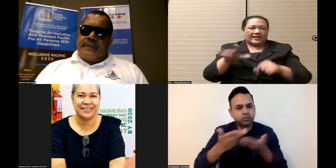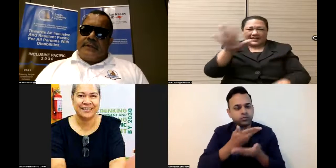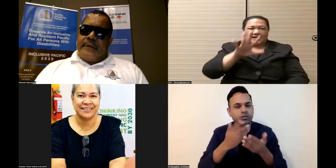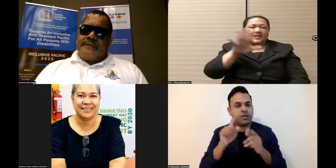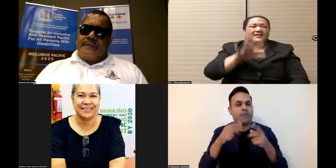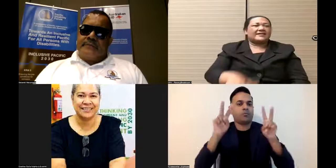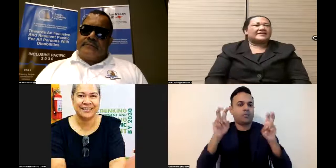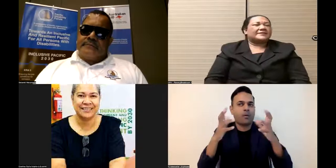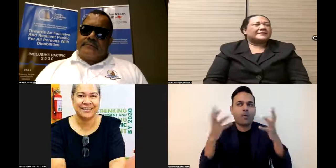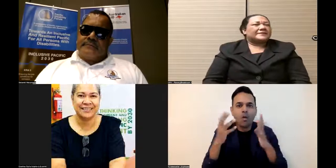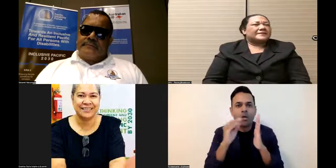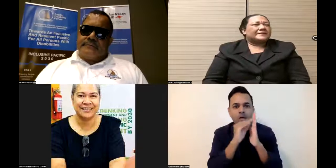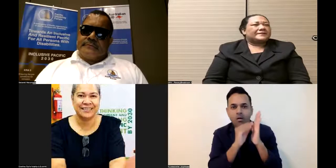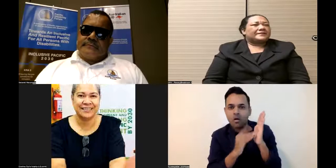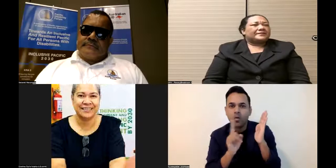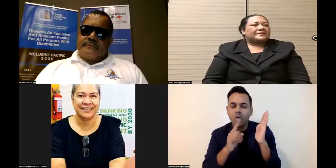my great pleasure